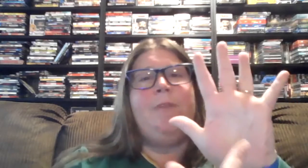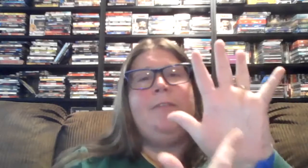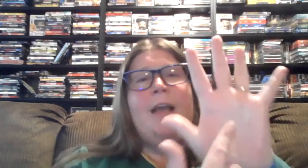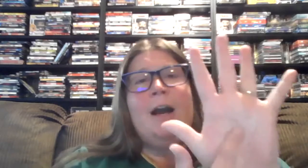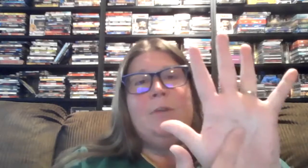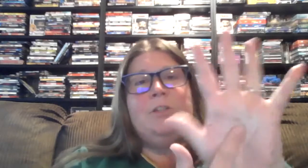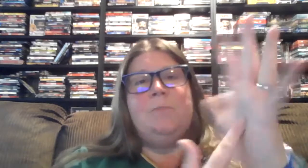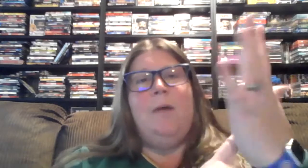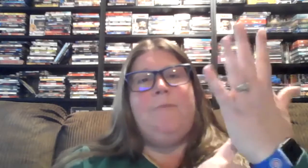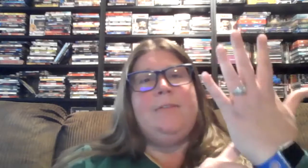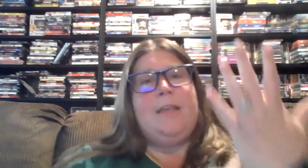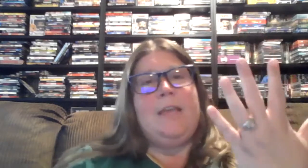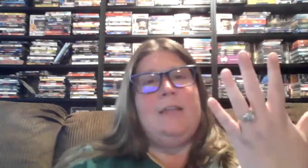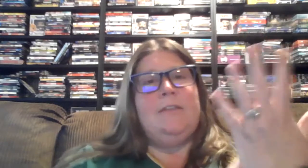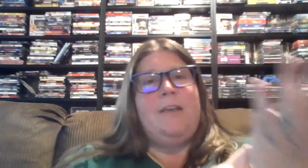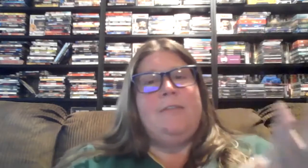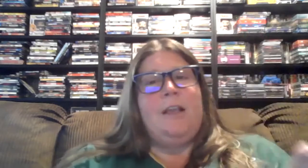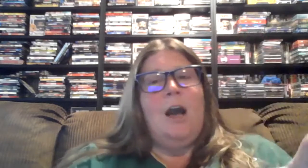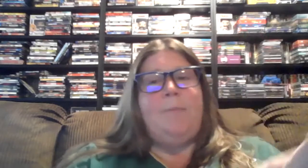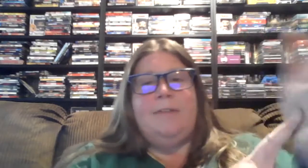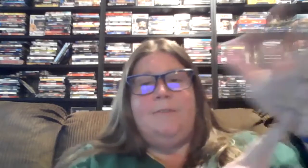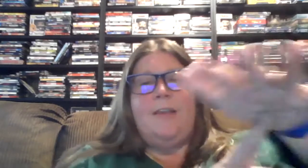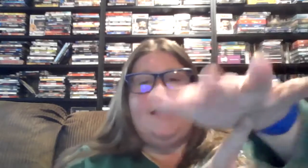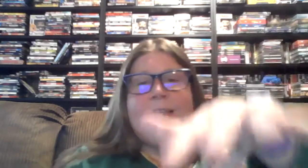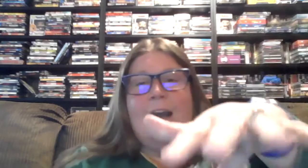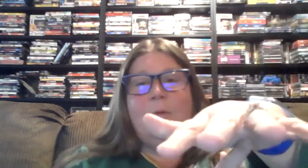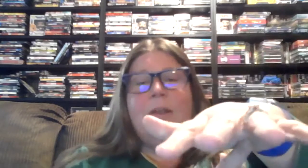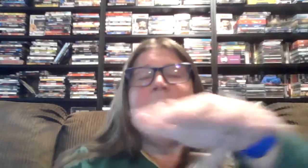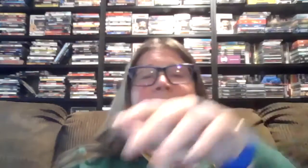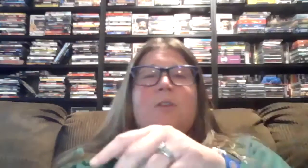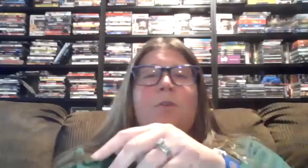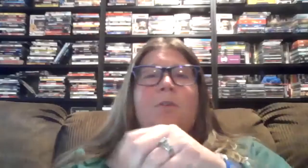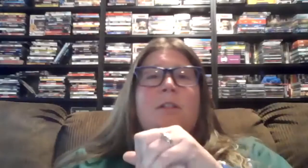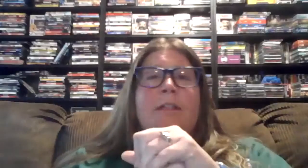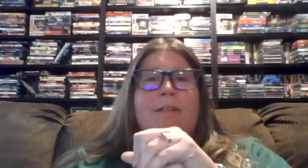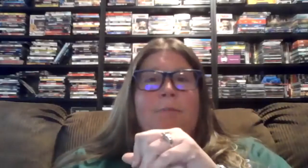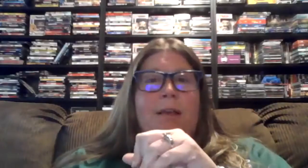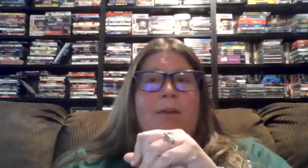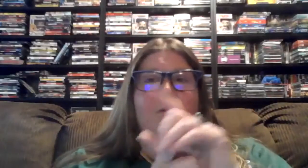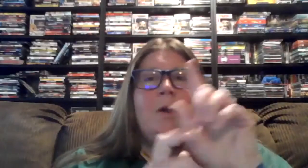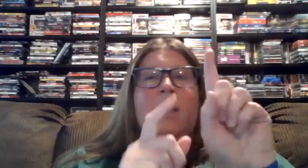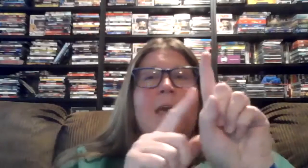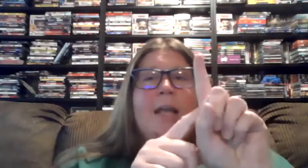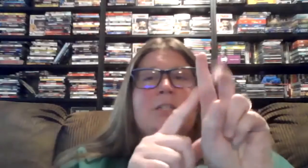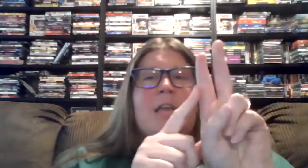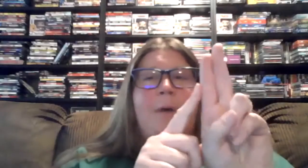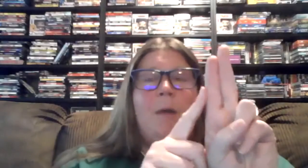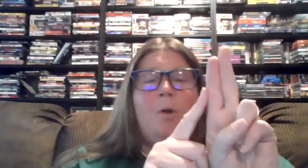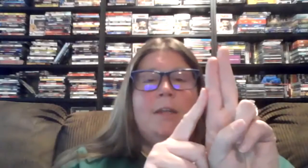facing out? Is your palm facing in? Is it facing up? Is it facing down? And so that's something else. So hand shape, palm